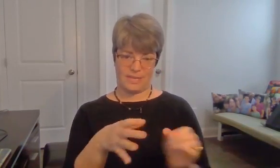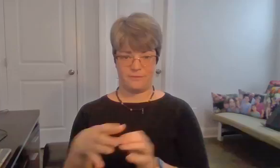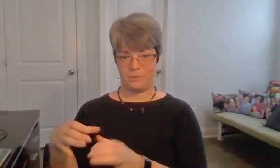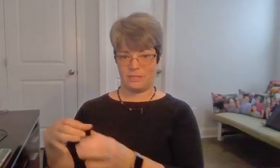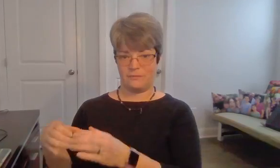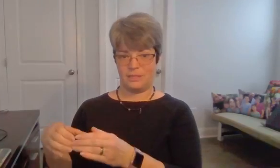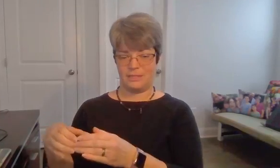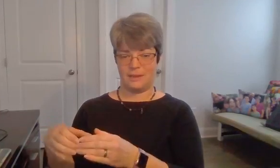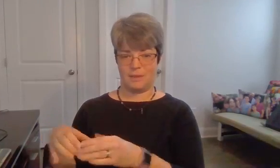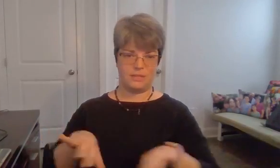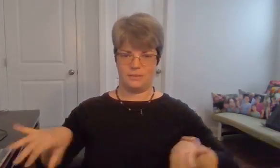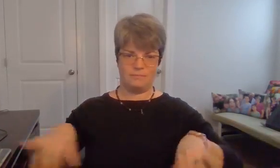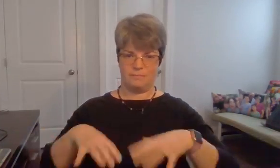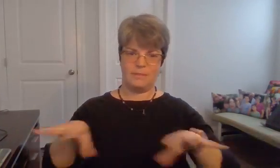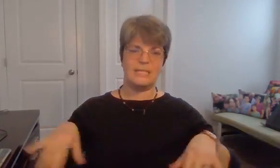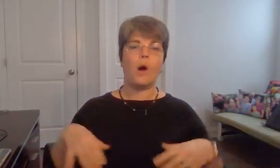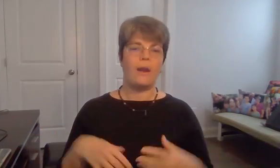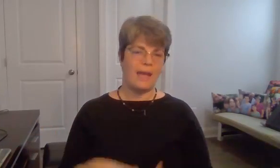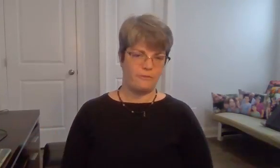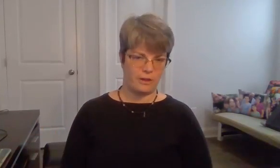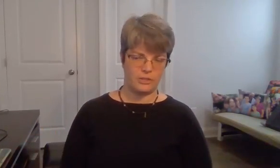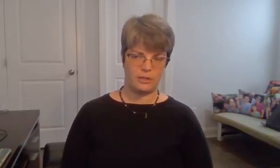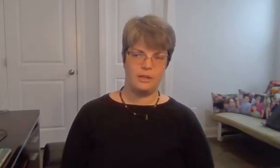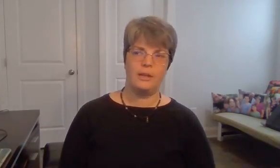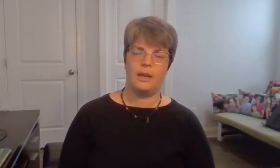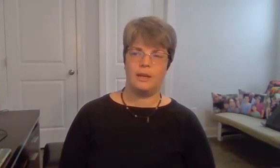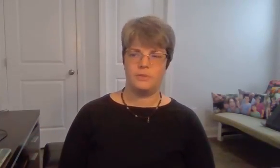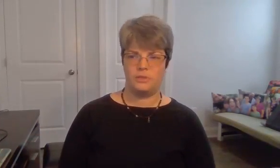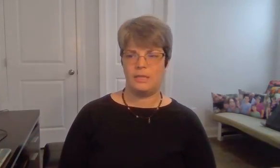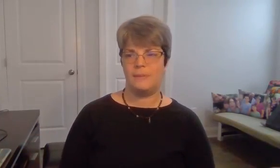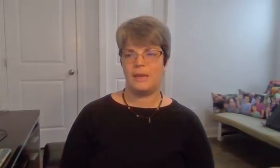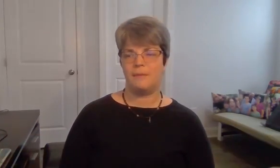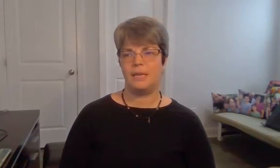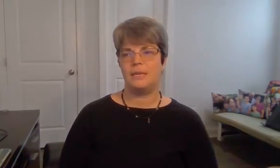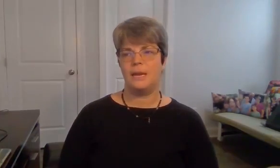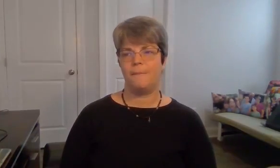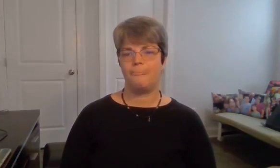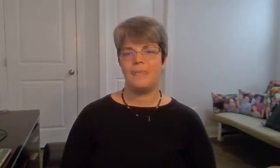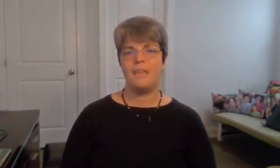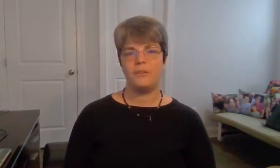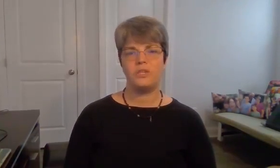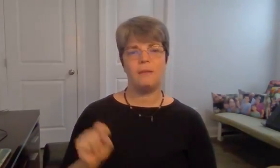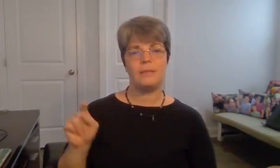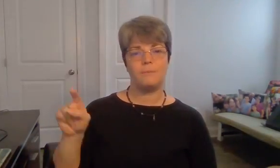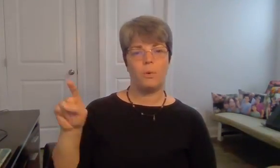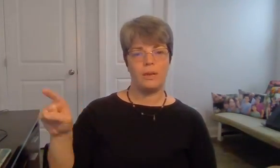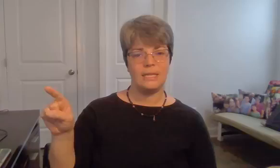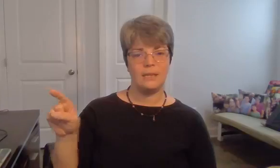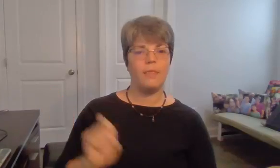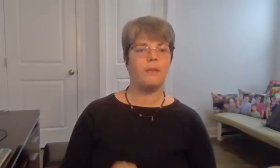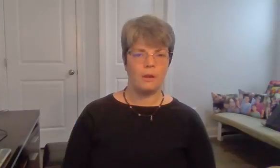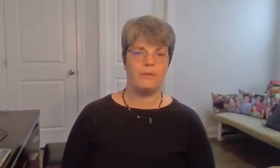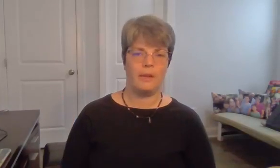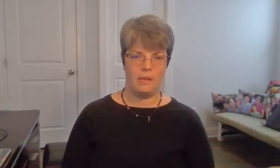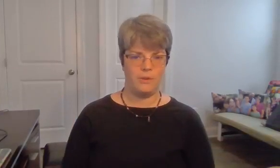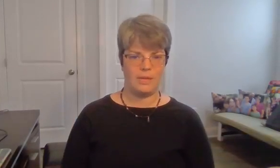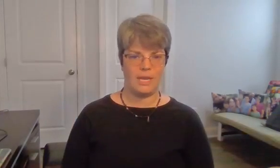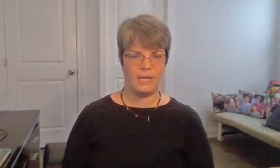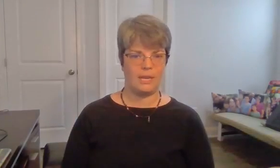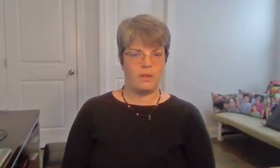7 or 7 to 10 months is on average. So just keep that in mind. If a child is pointing, they're already communicating. All you have to